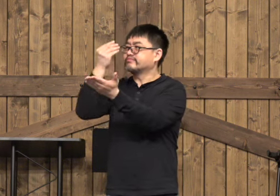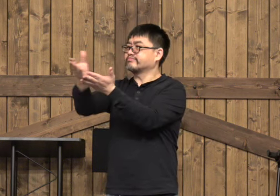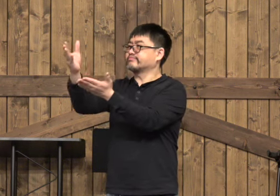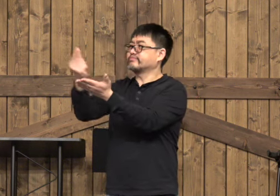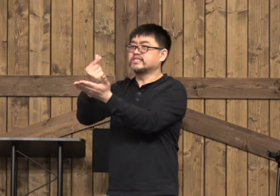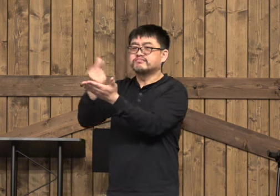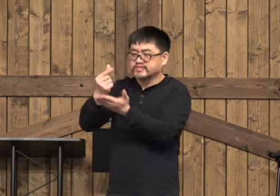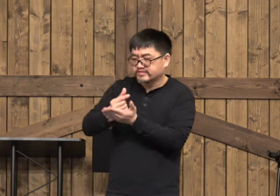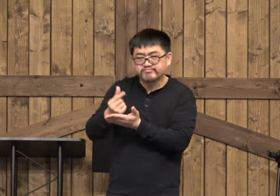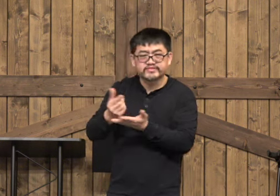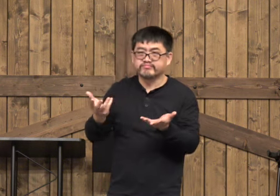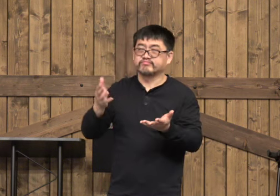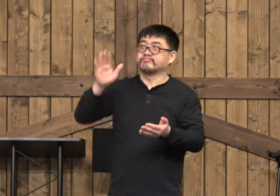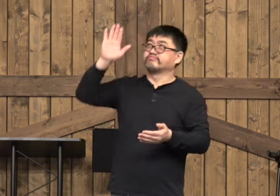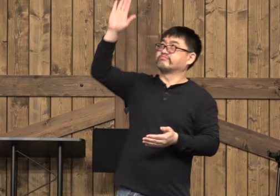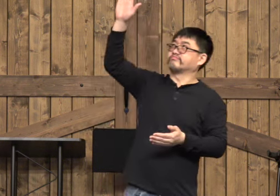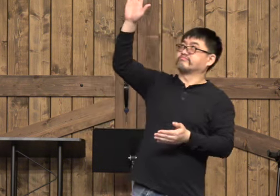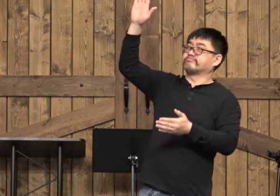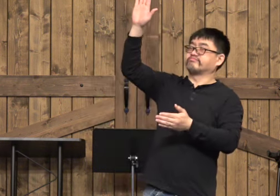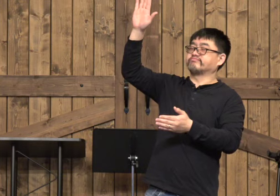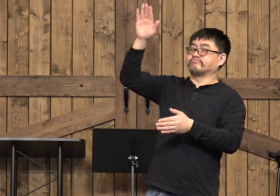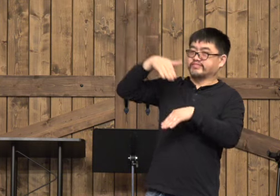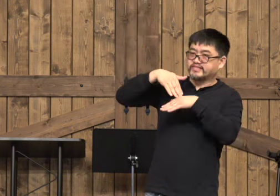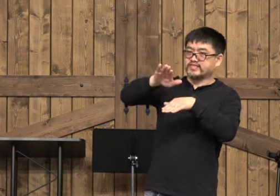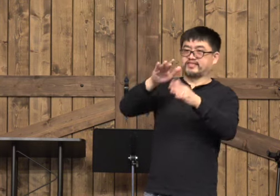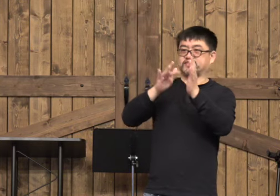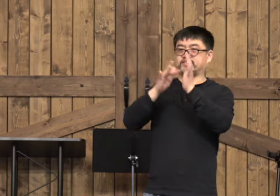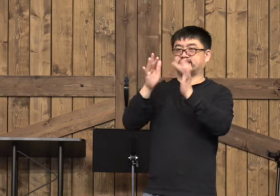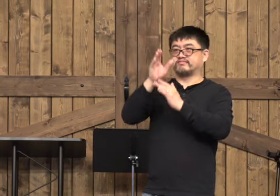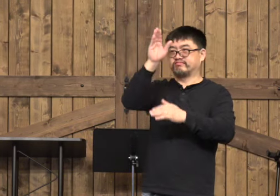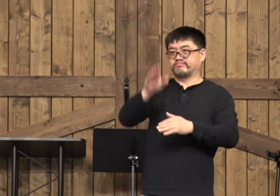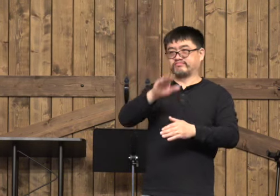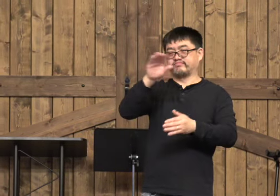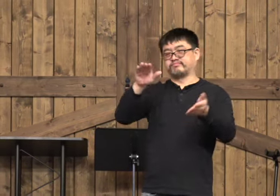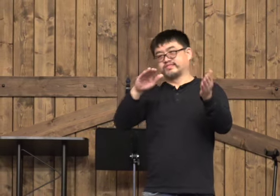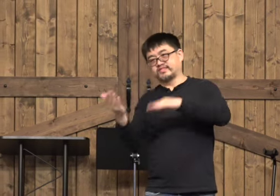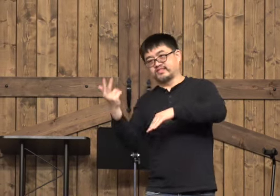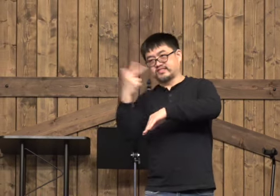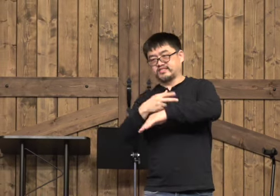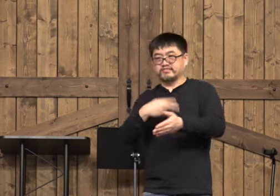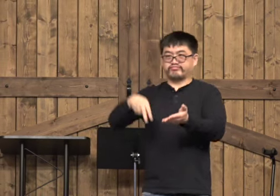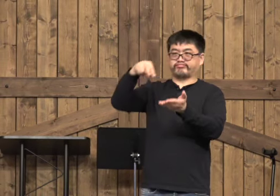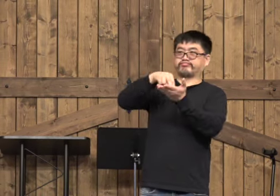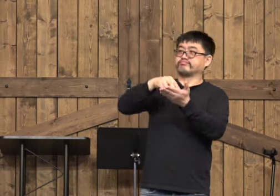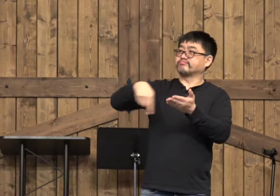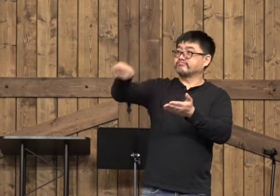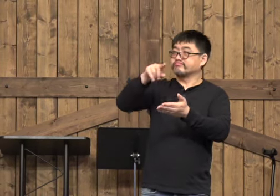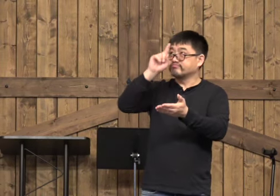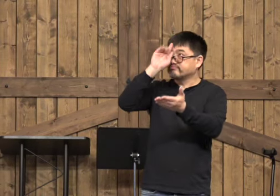But other towns needed to hear what his father had to say. He said, that's why God sent him there.